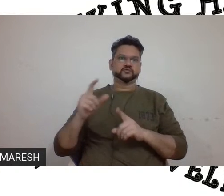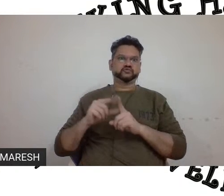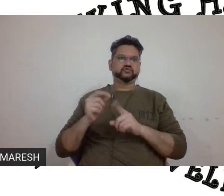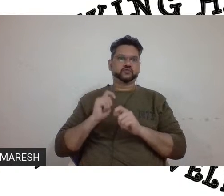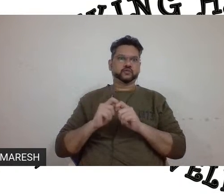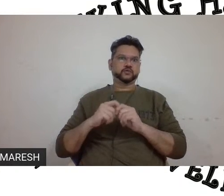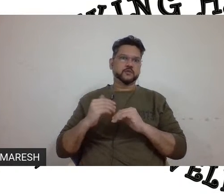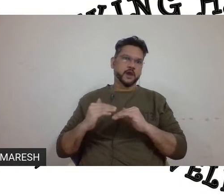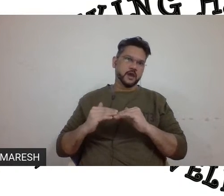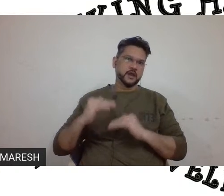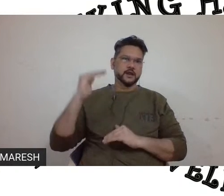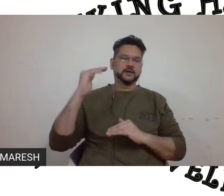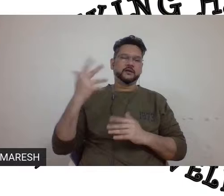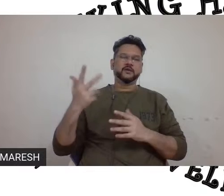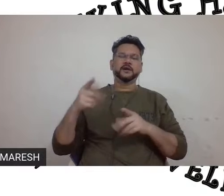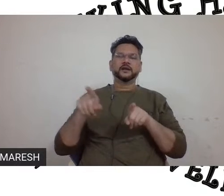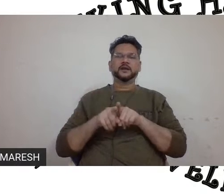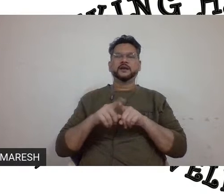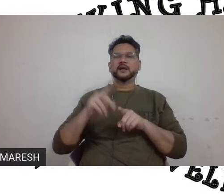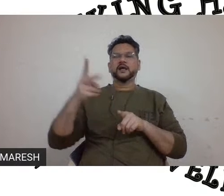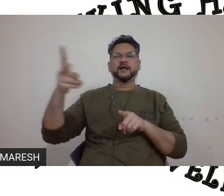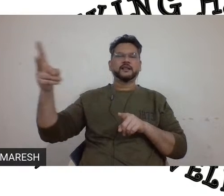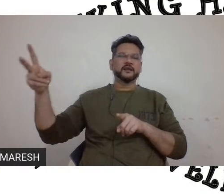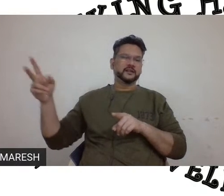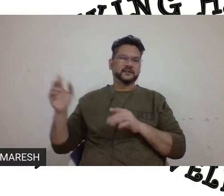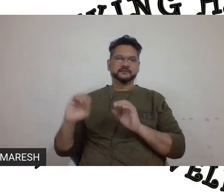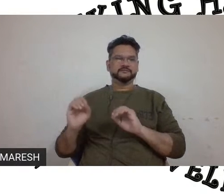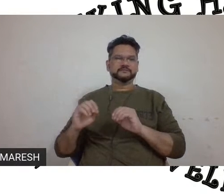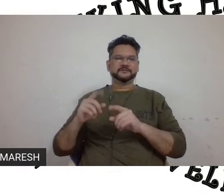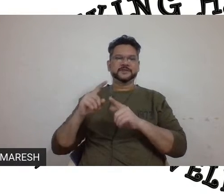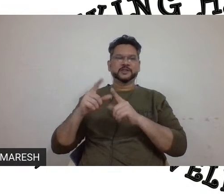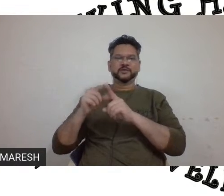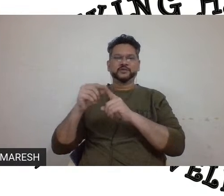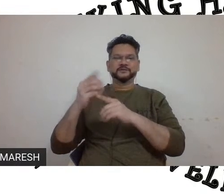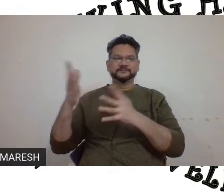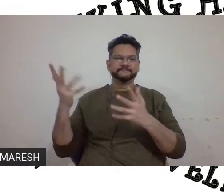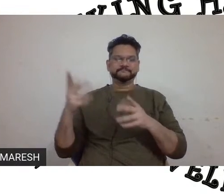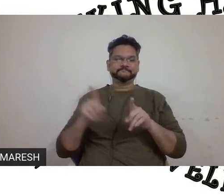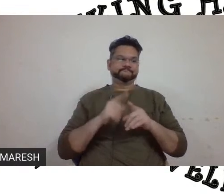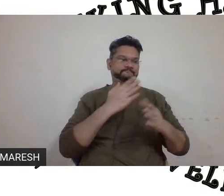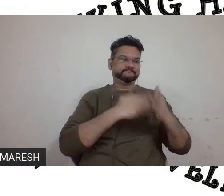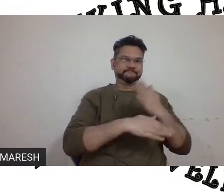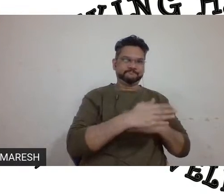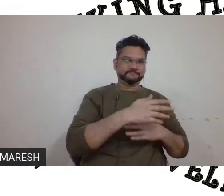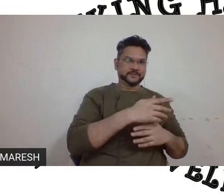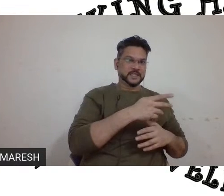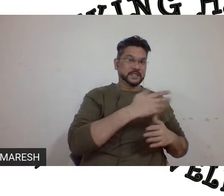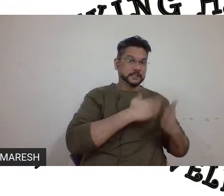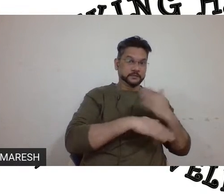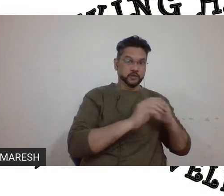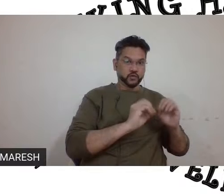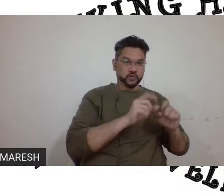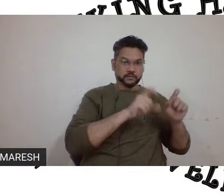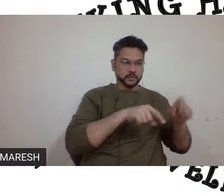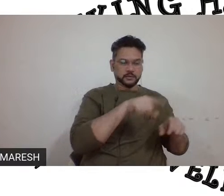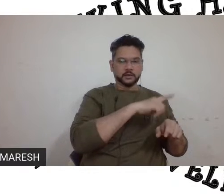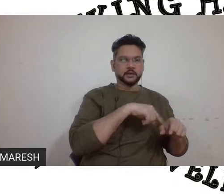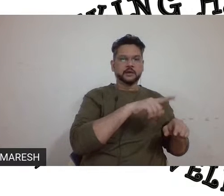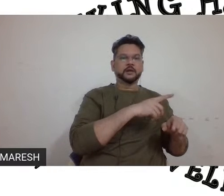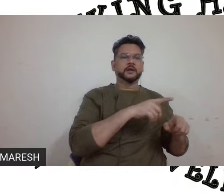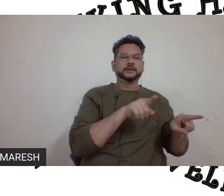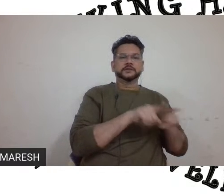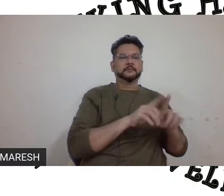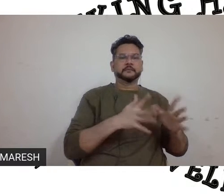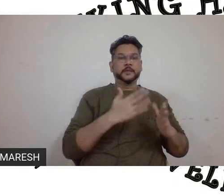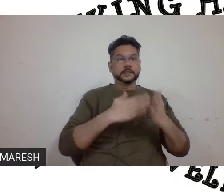don't do the other activities which generally they see in the non-disabled side. So even the